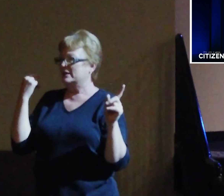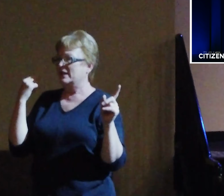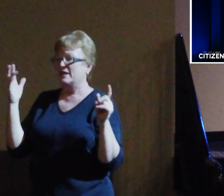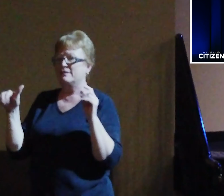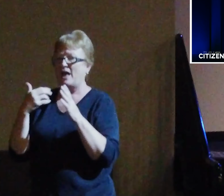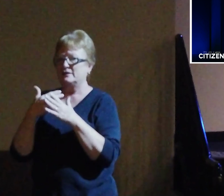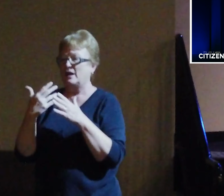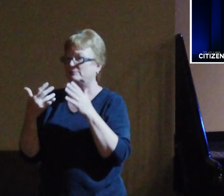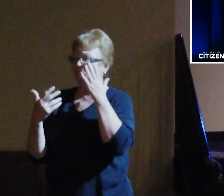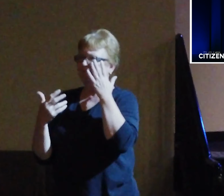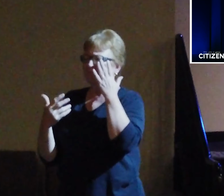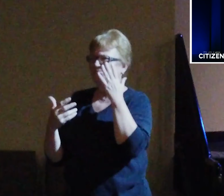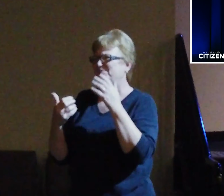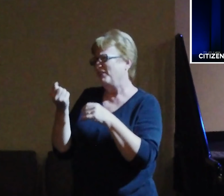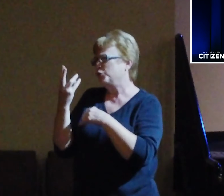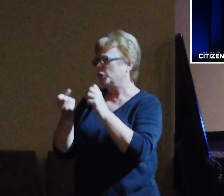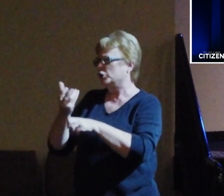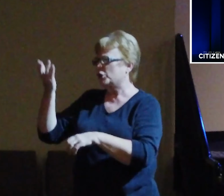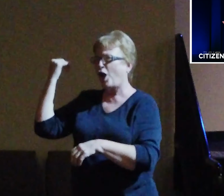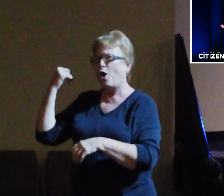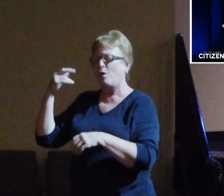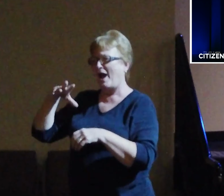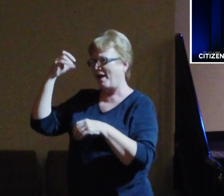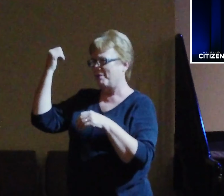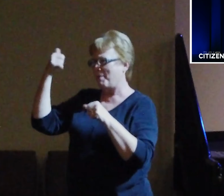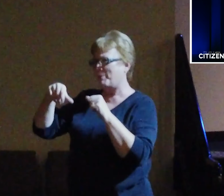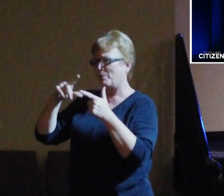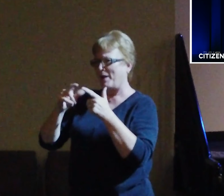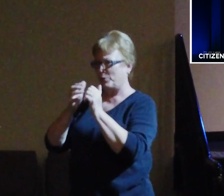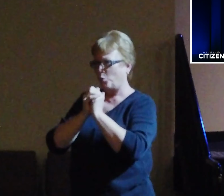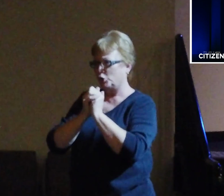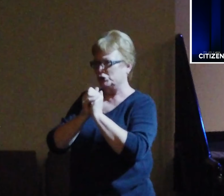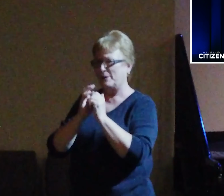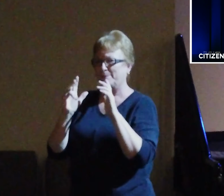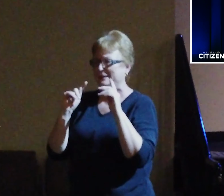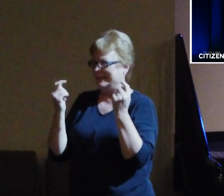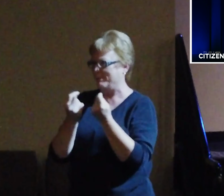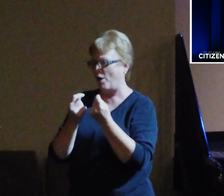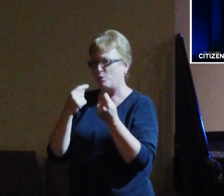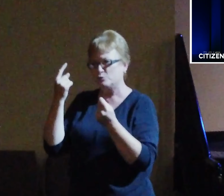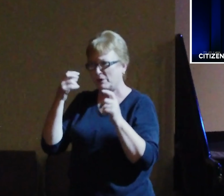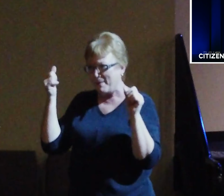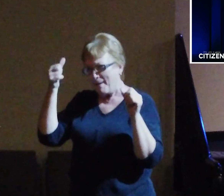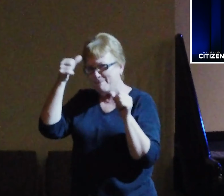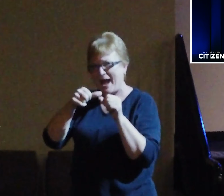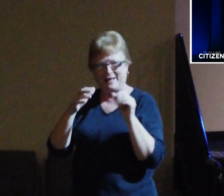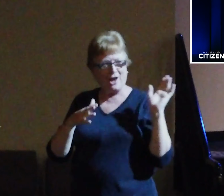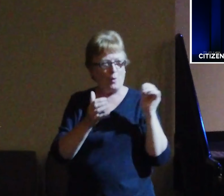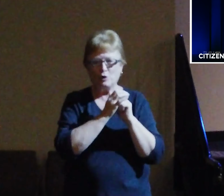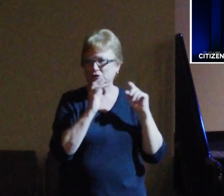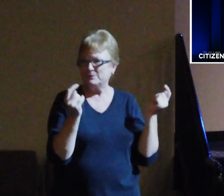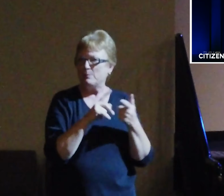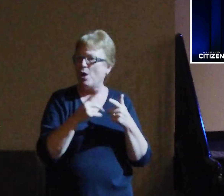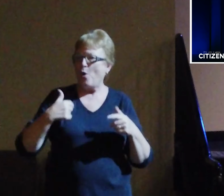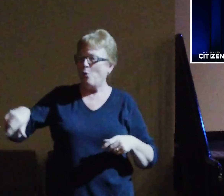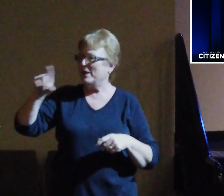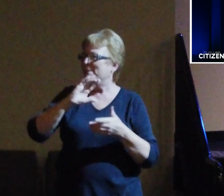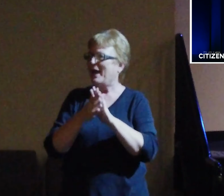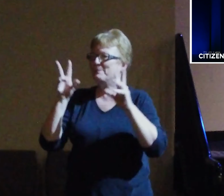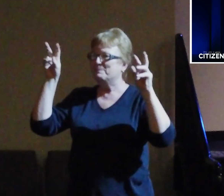conference a few years ago that I remind myself of in the worship team of. And that's this idea that we are tour guides.